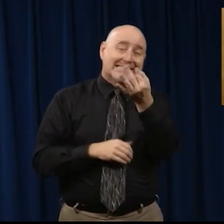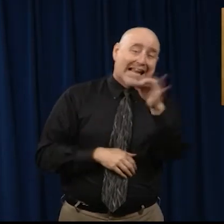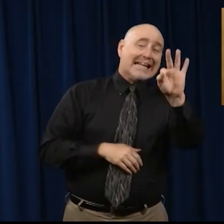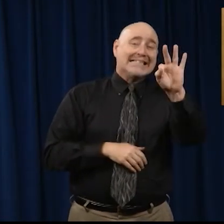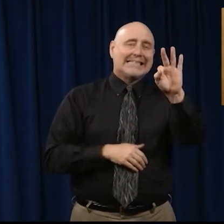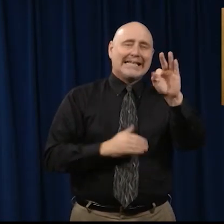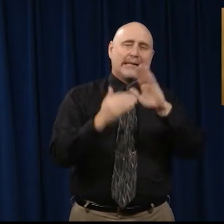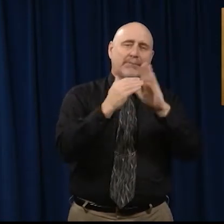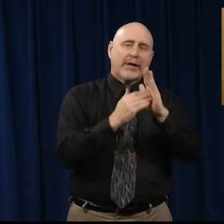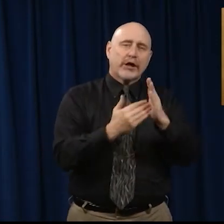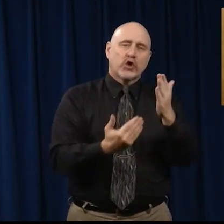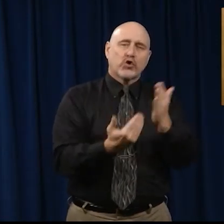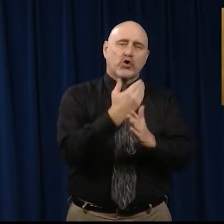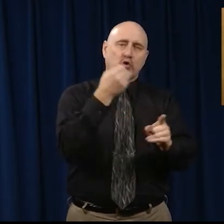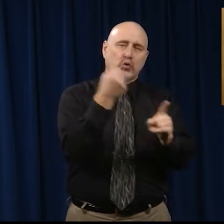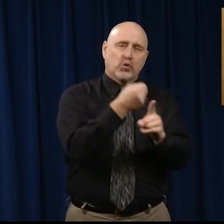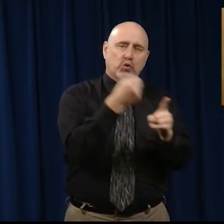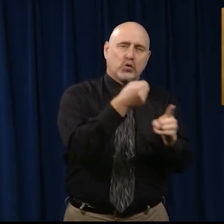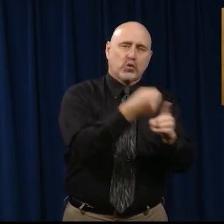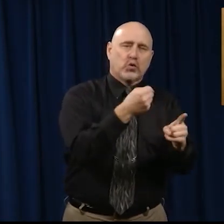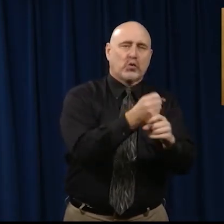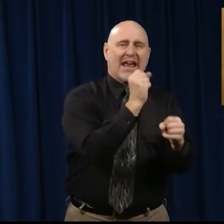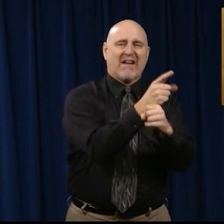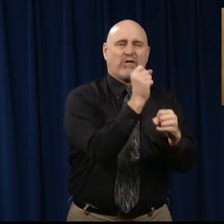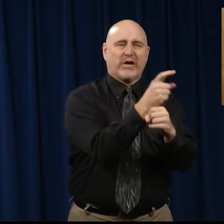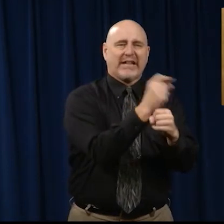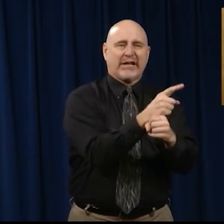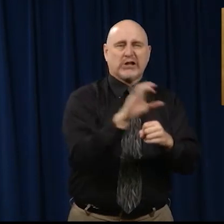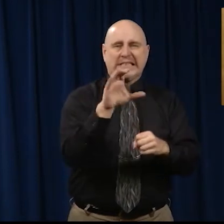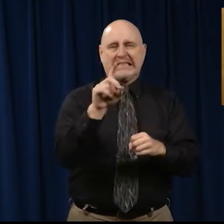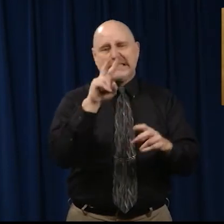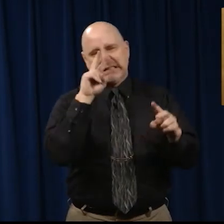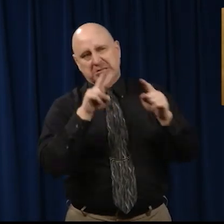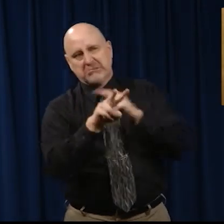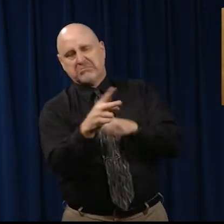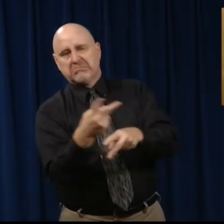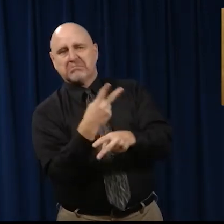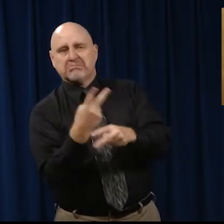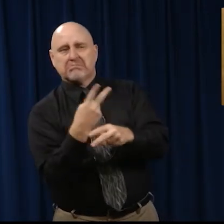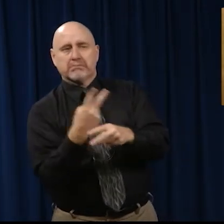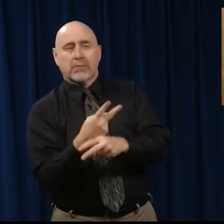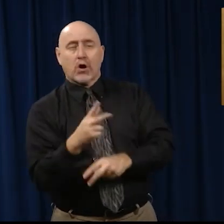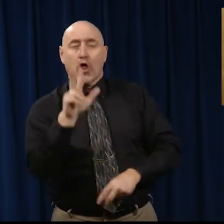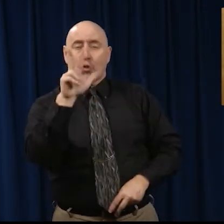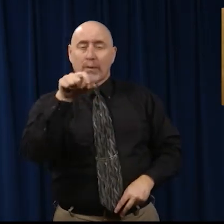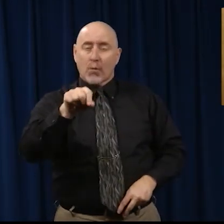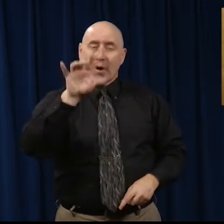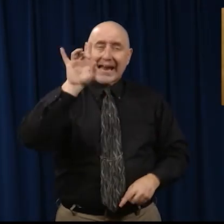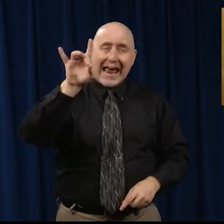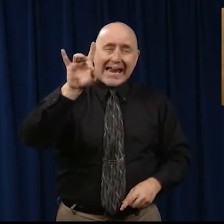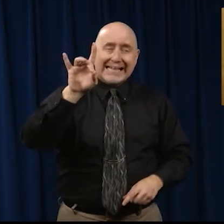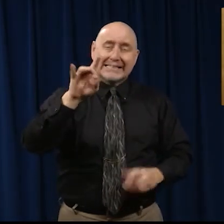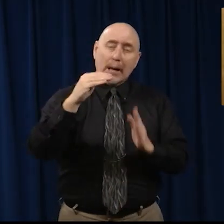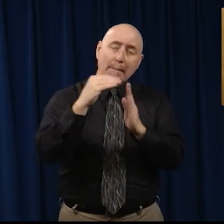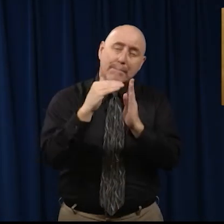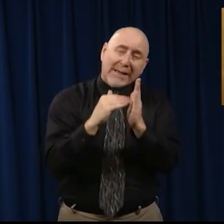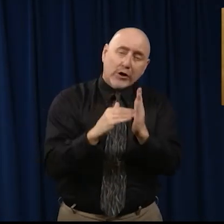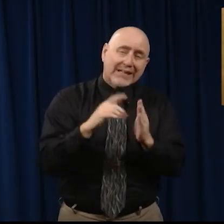19 million new cases every single year, the CDC estimates that there are. 3.8